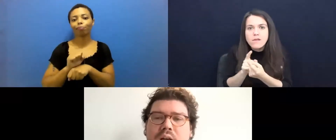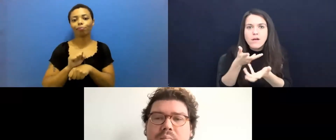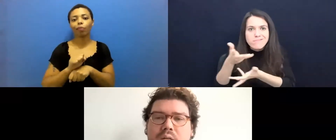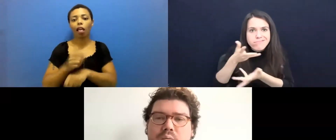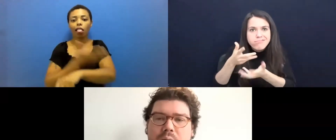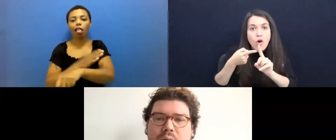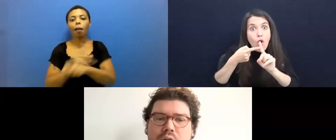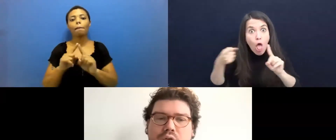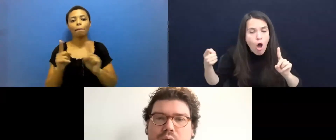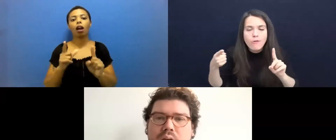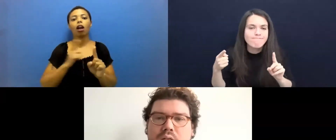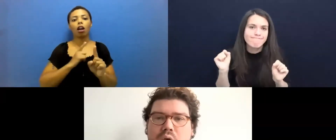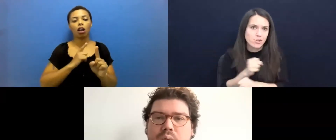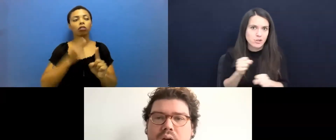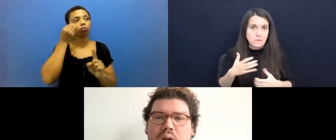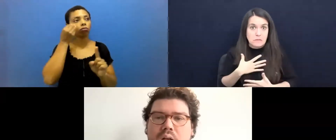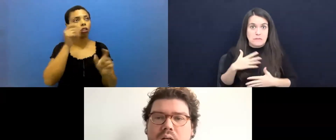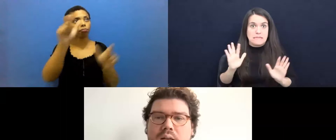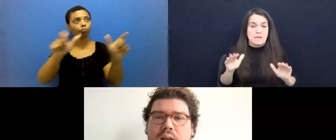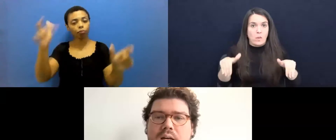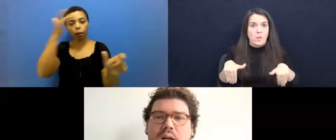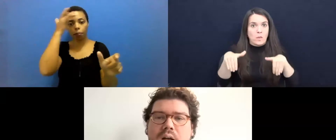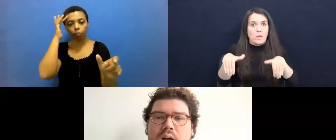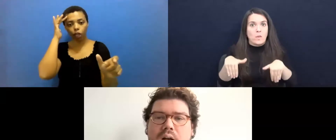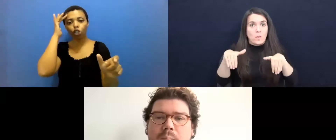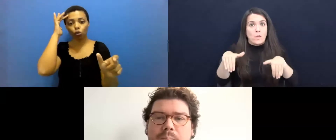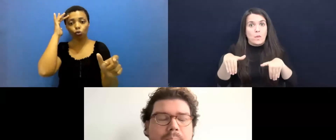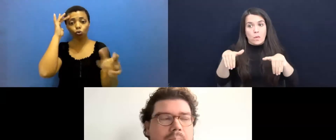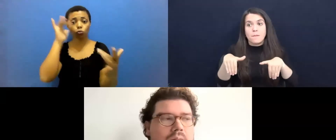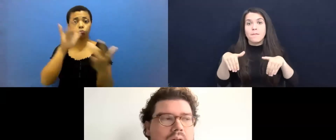users, but we are planning to do it so we can then